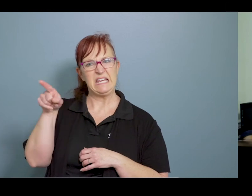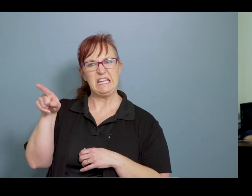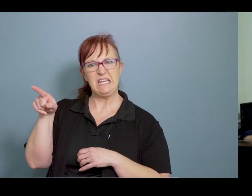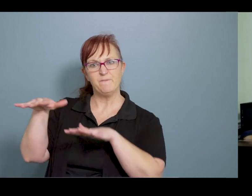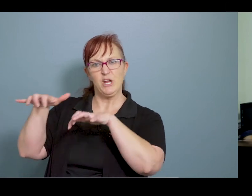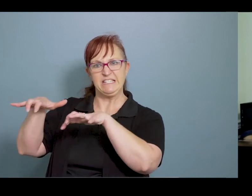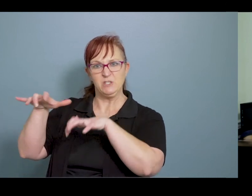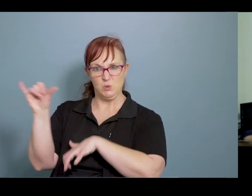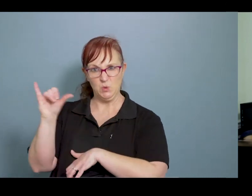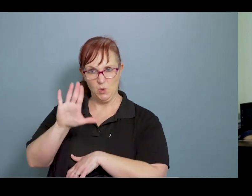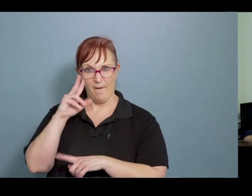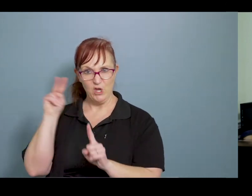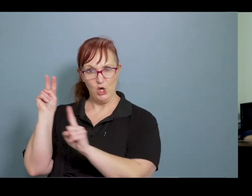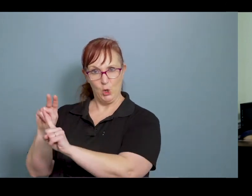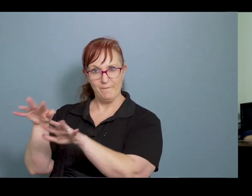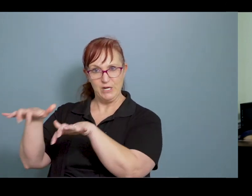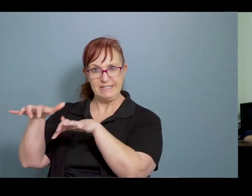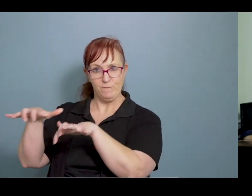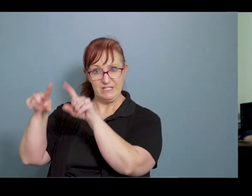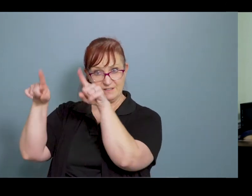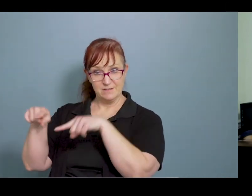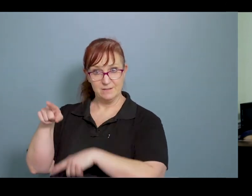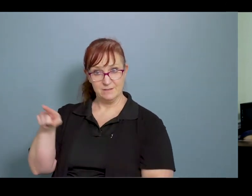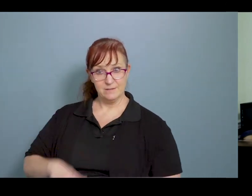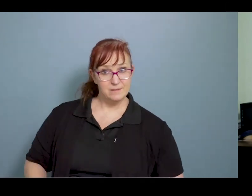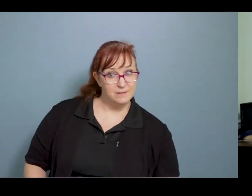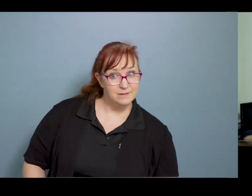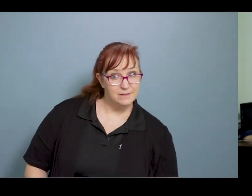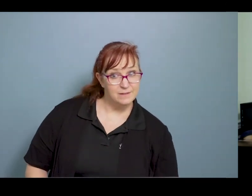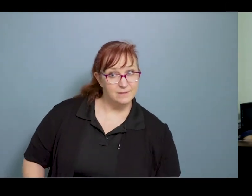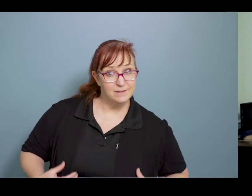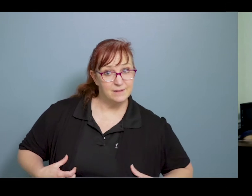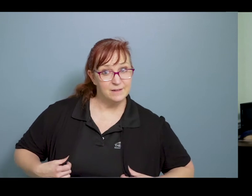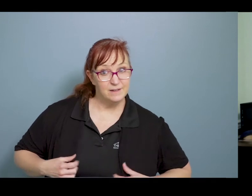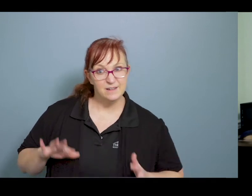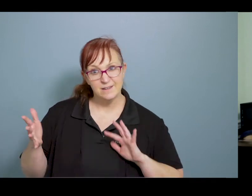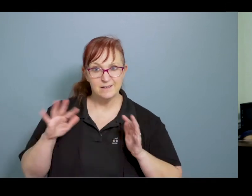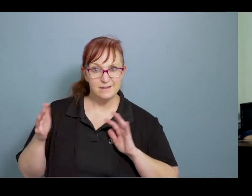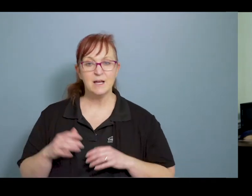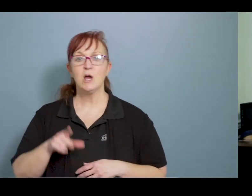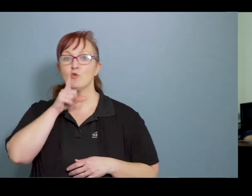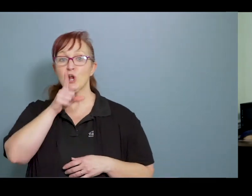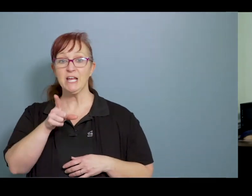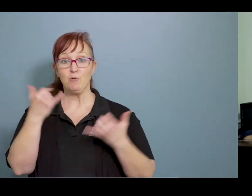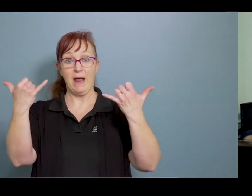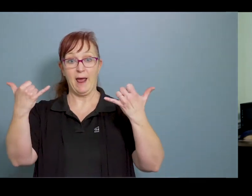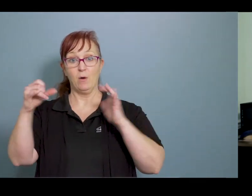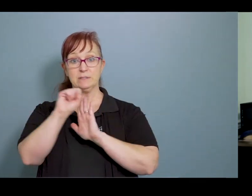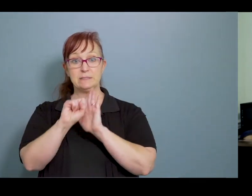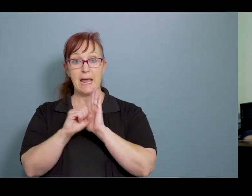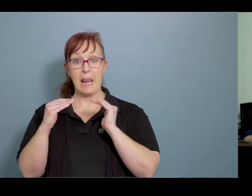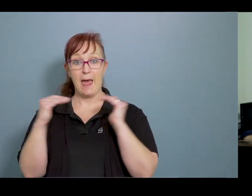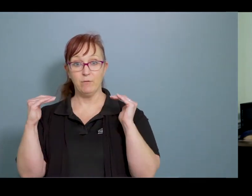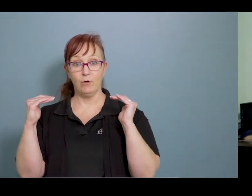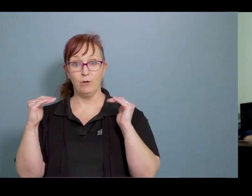A state level on COVID-19. Right now, there's not a lot of clear information as to when